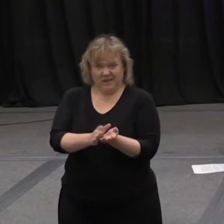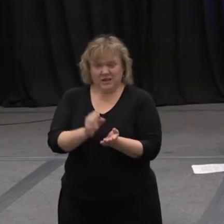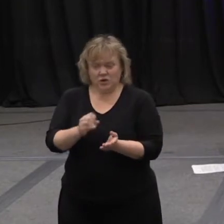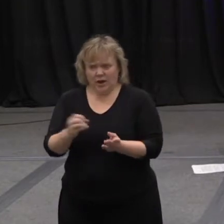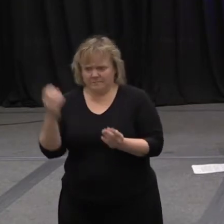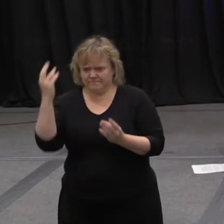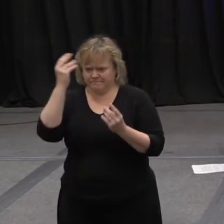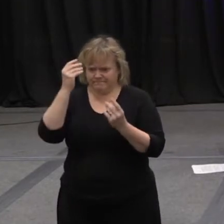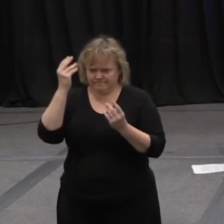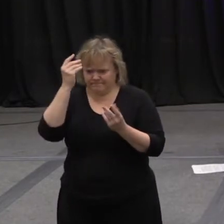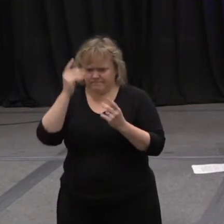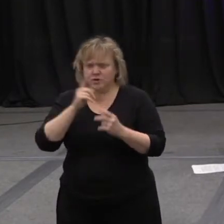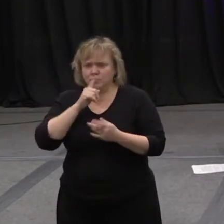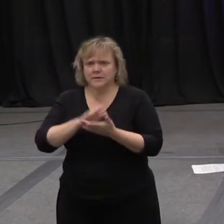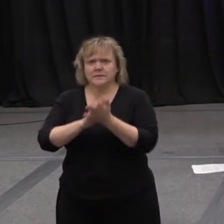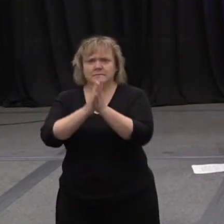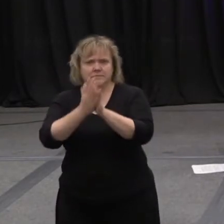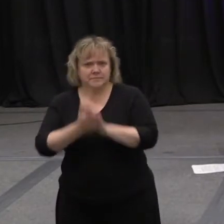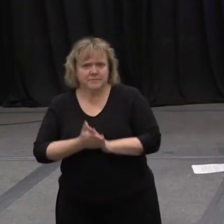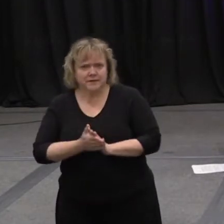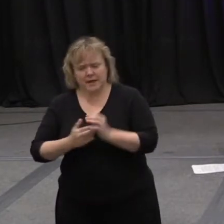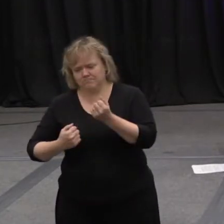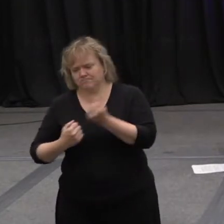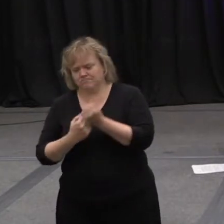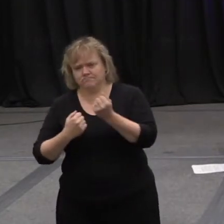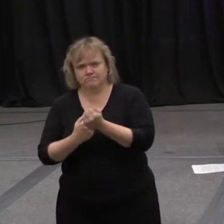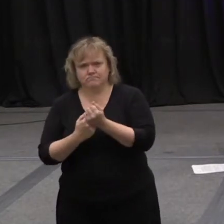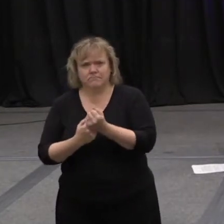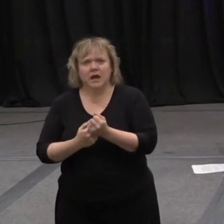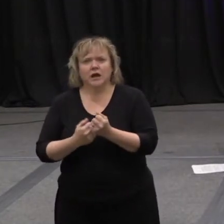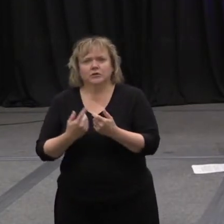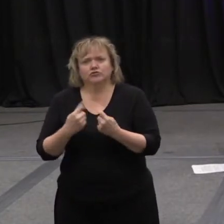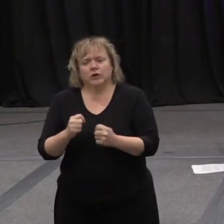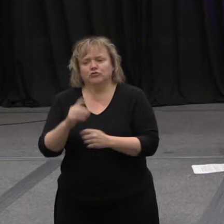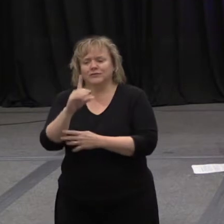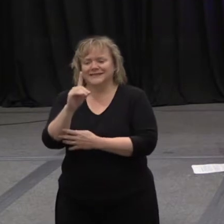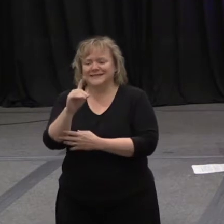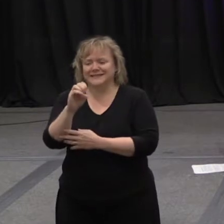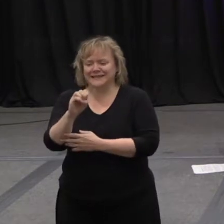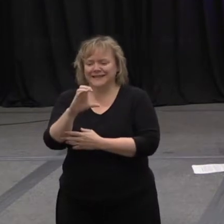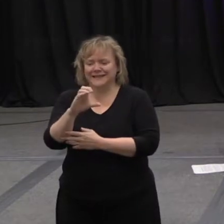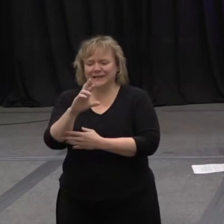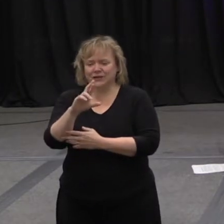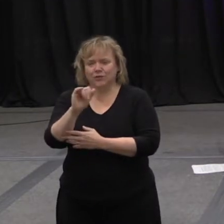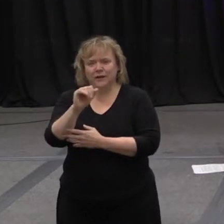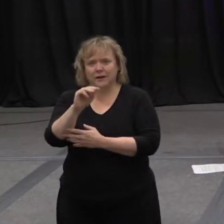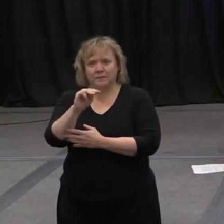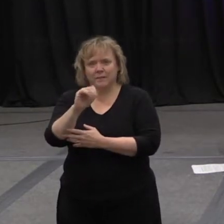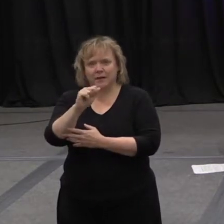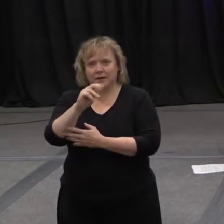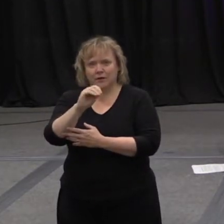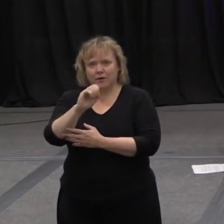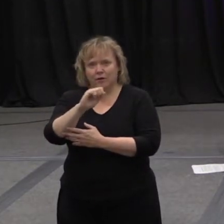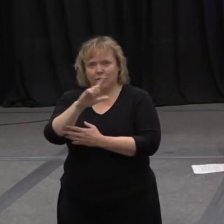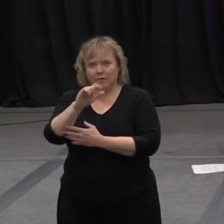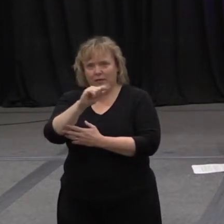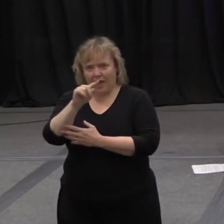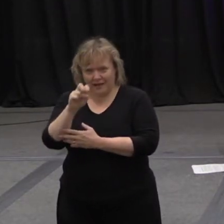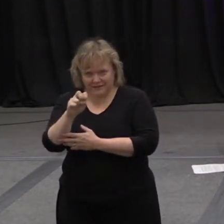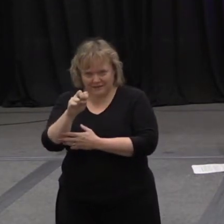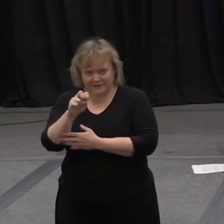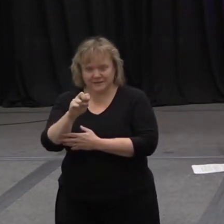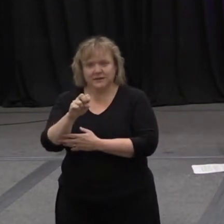vocal advocate for the decriminalization of all consensual sex work as a social justice and human rights issue. I've